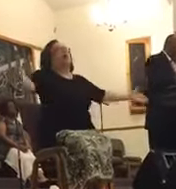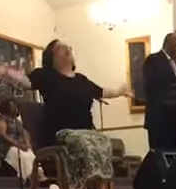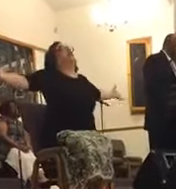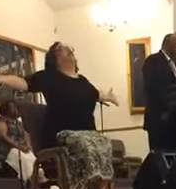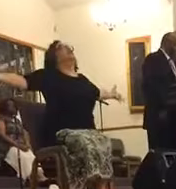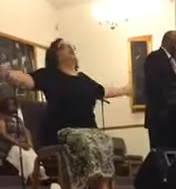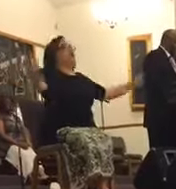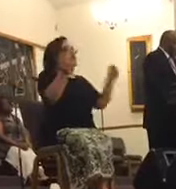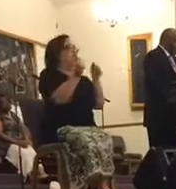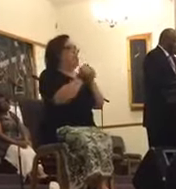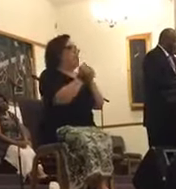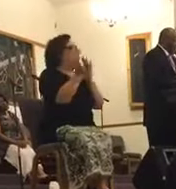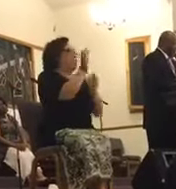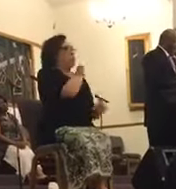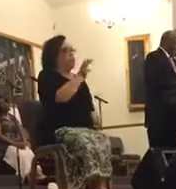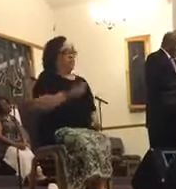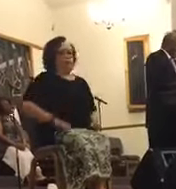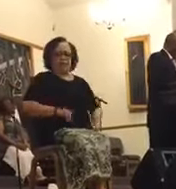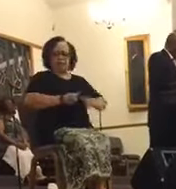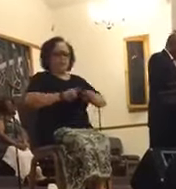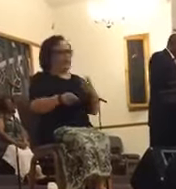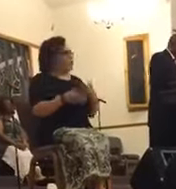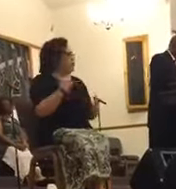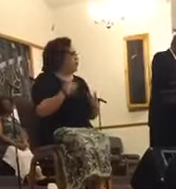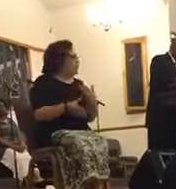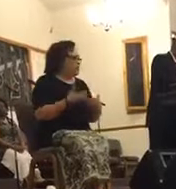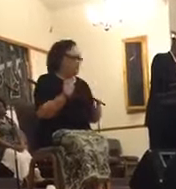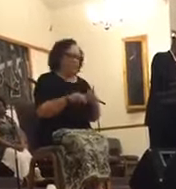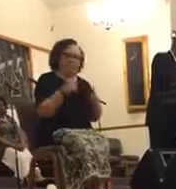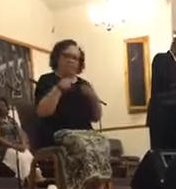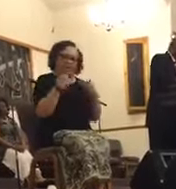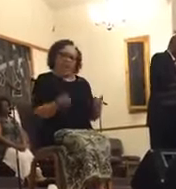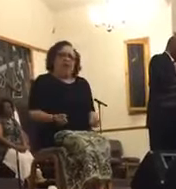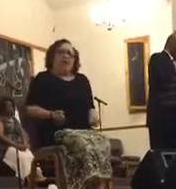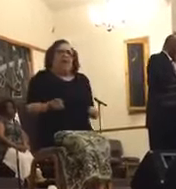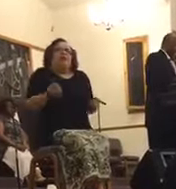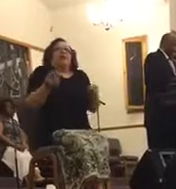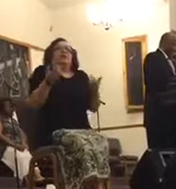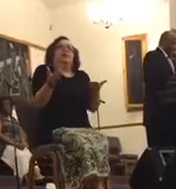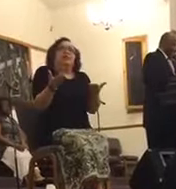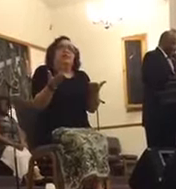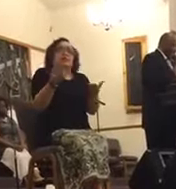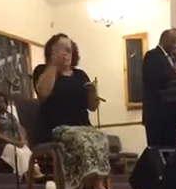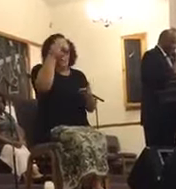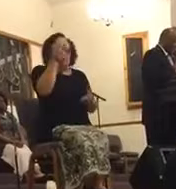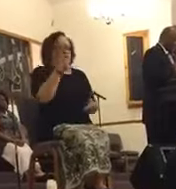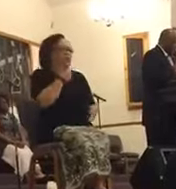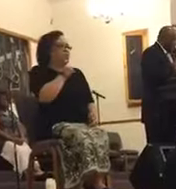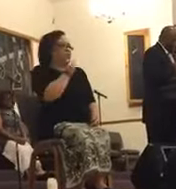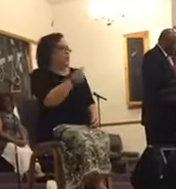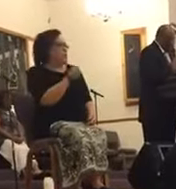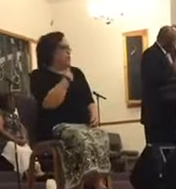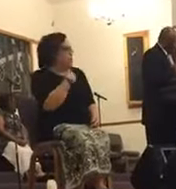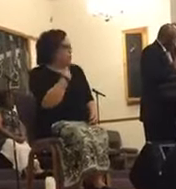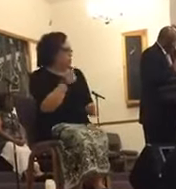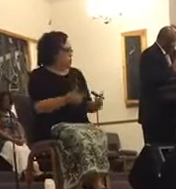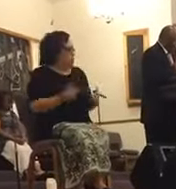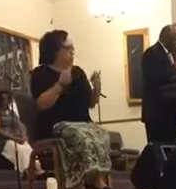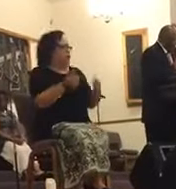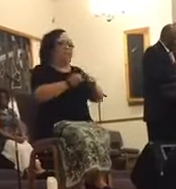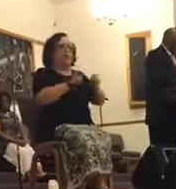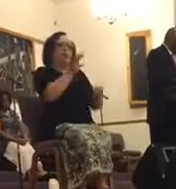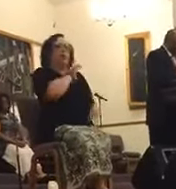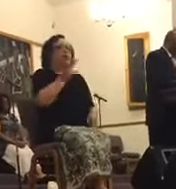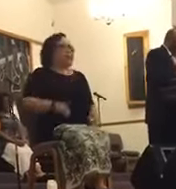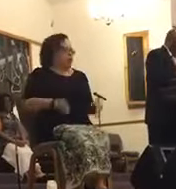Christ, but nevertheless I live. But it's not I that liveth, but it's Christ that lives